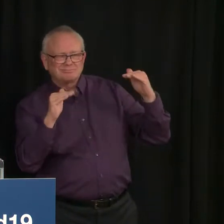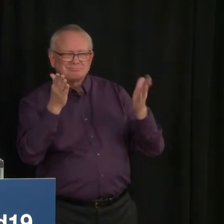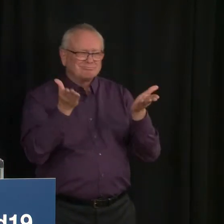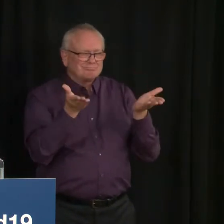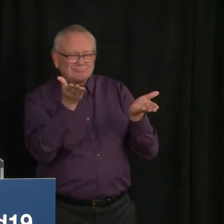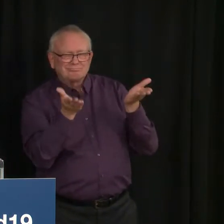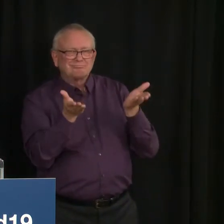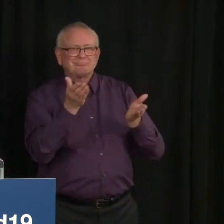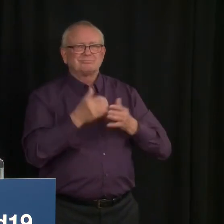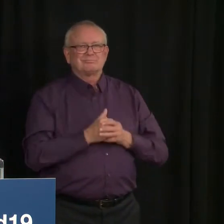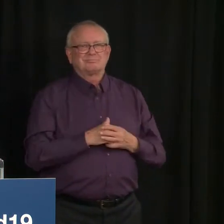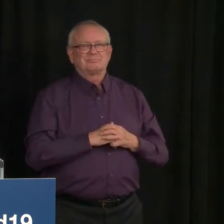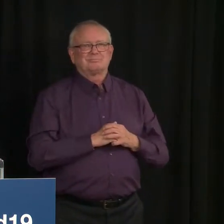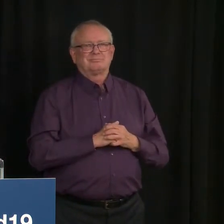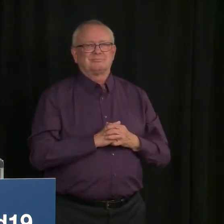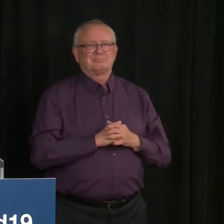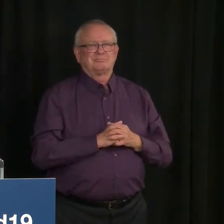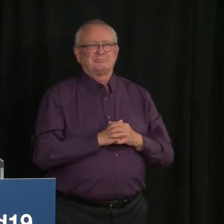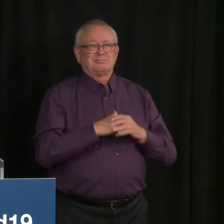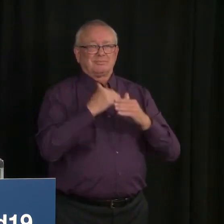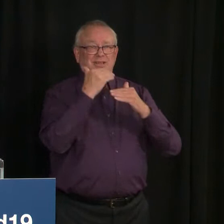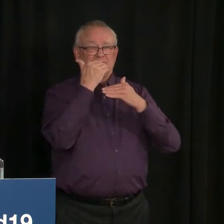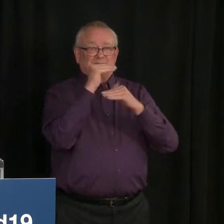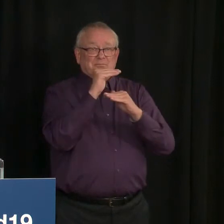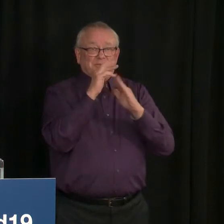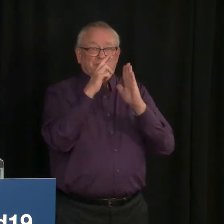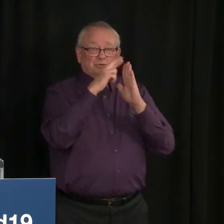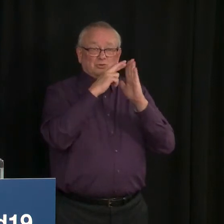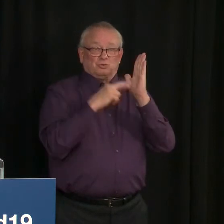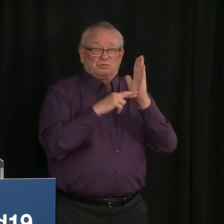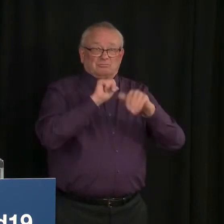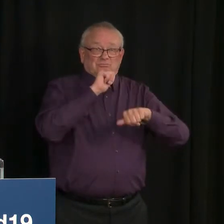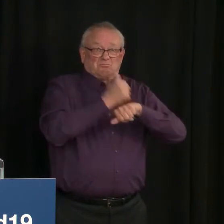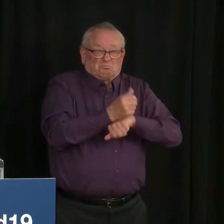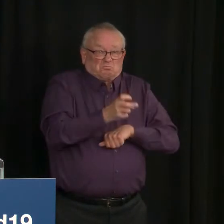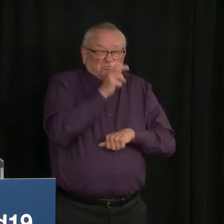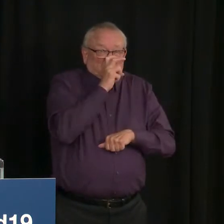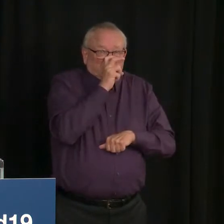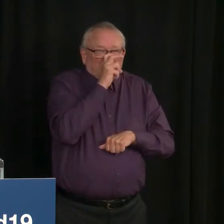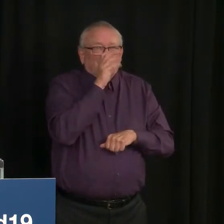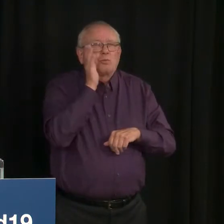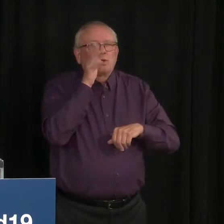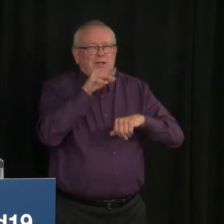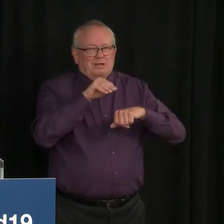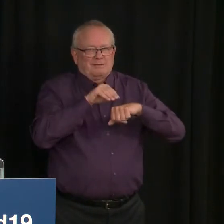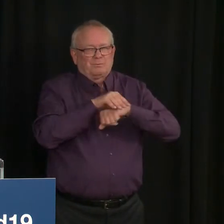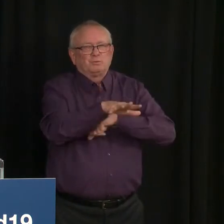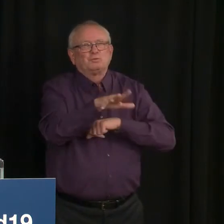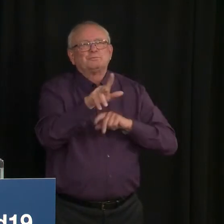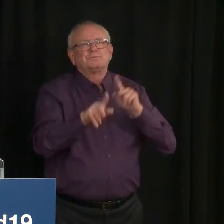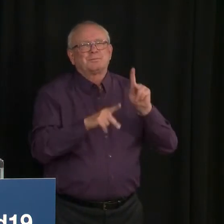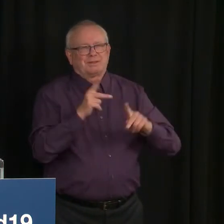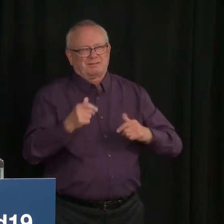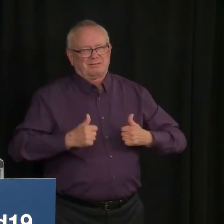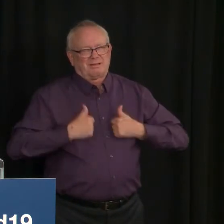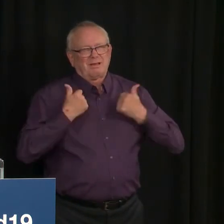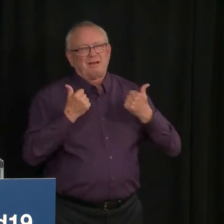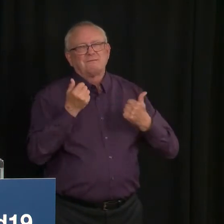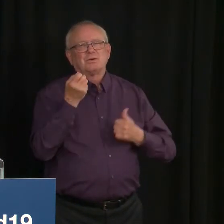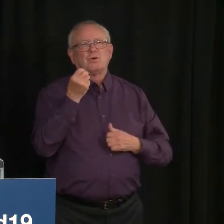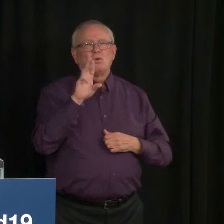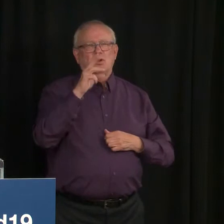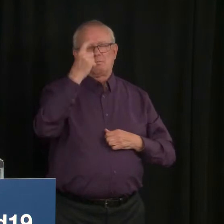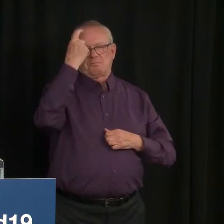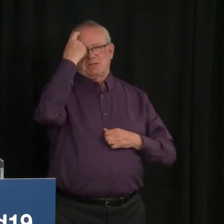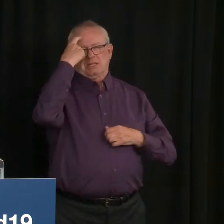measures have health consequences of their own. We know that the measures have significantly impacted many, many Albertans, and